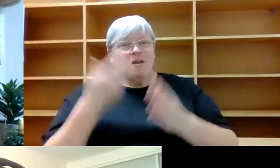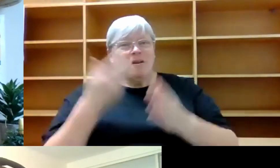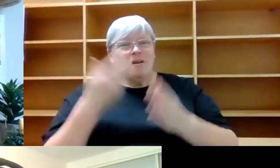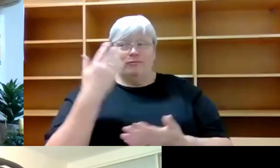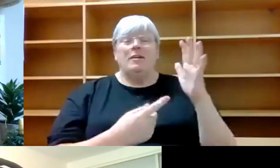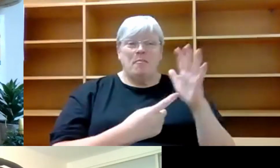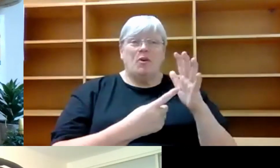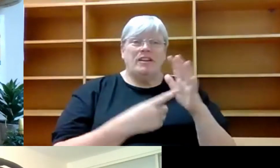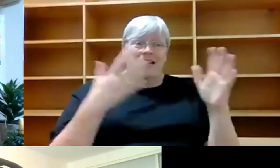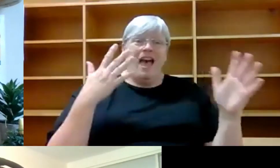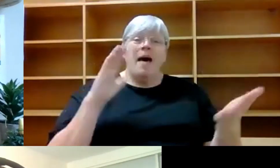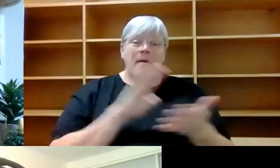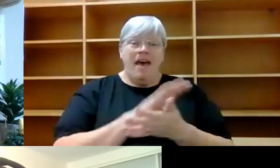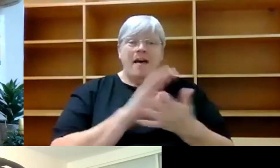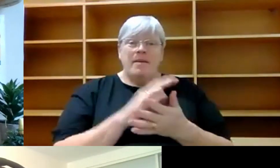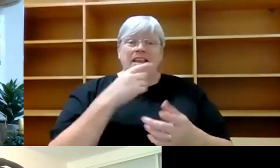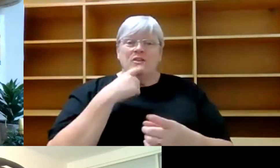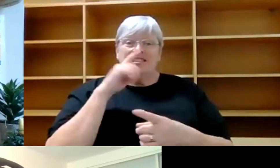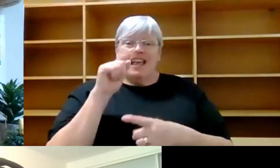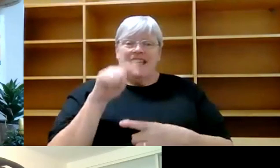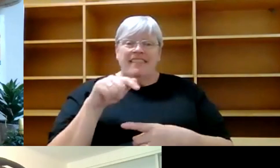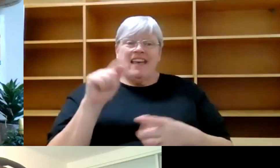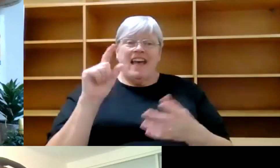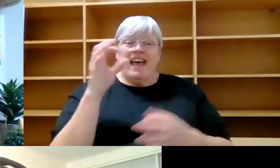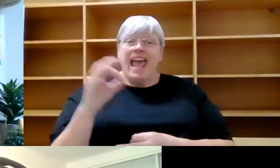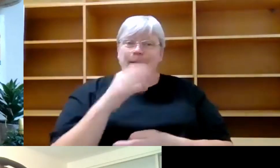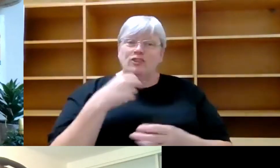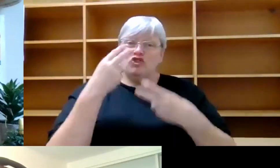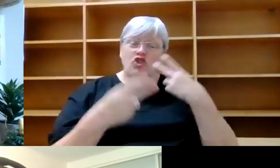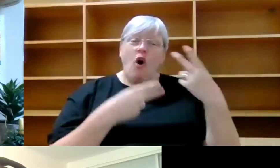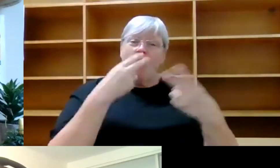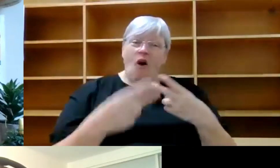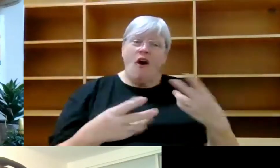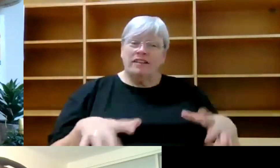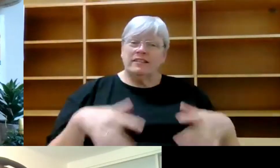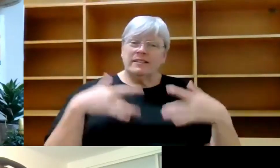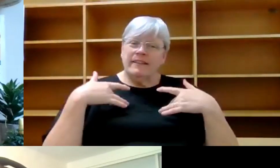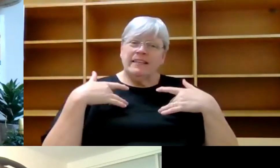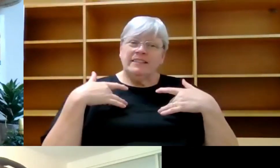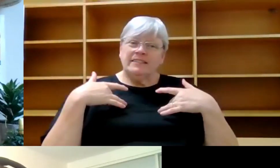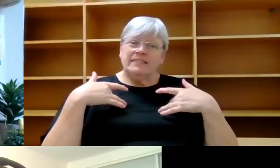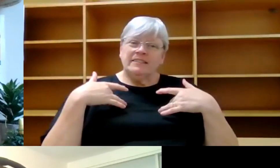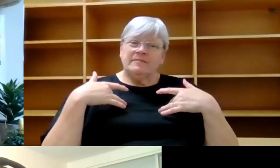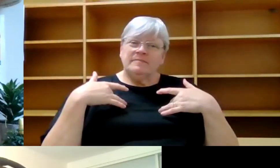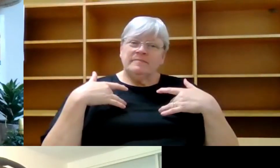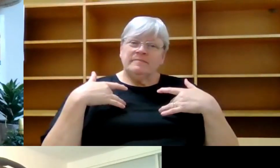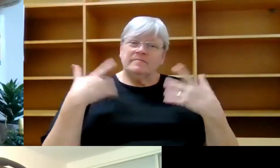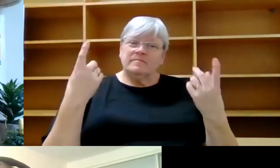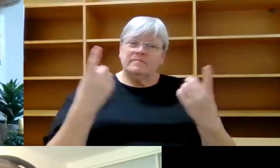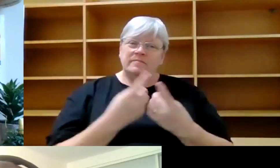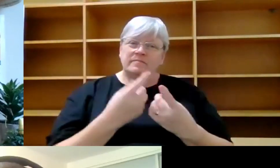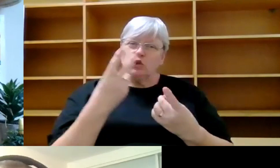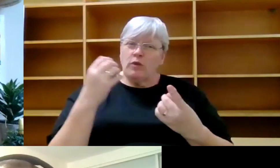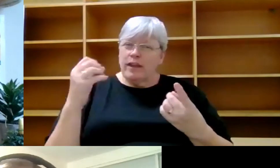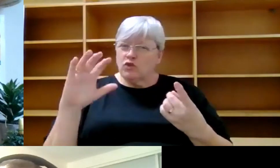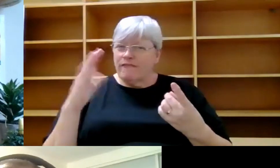glad you brought up Island Songs, because I was going to ask if you feel like there's some sort of like through line from, because that was, did you say 2005? And